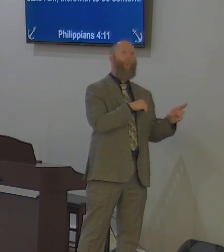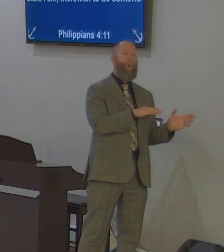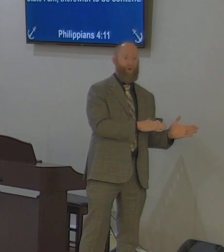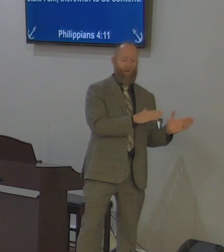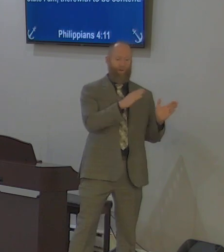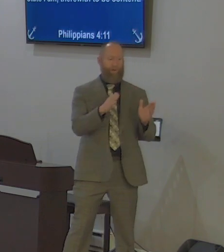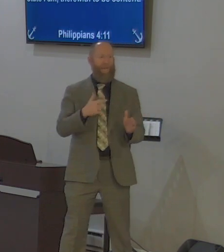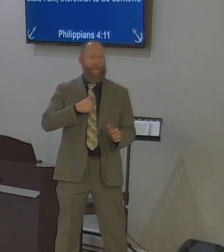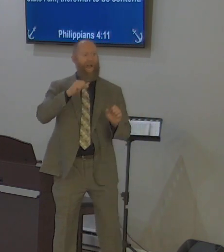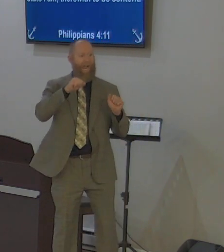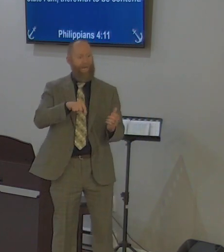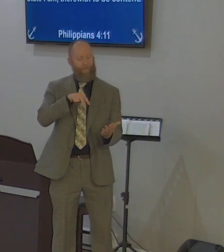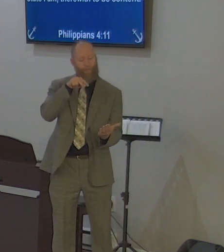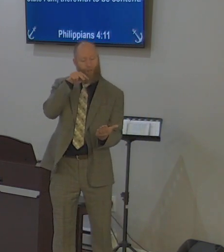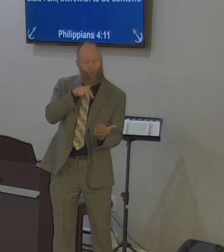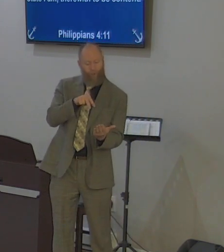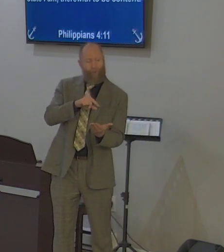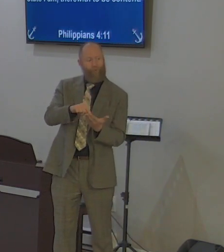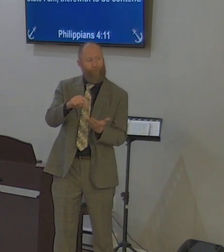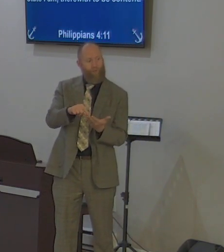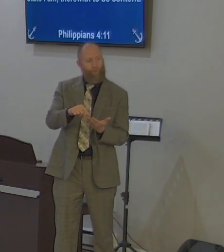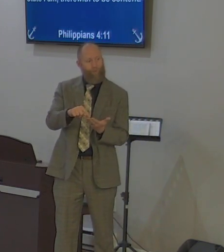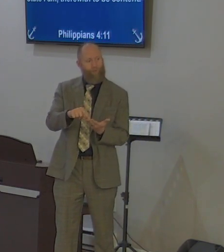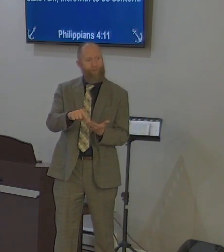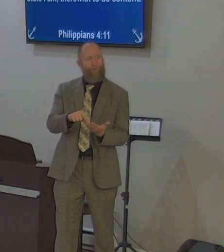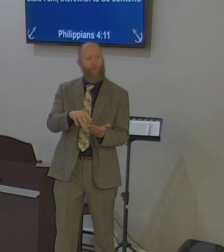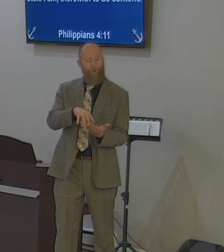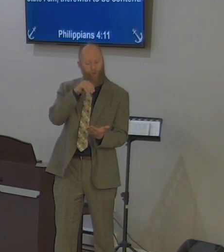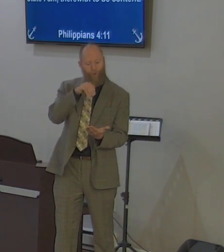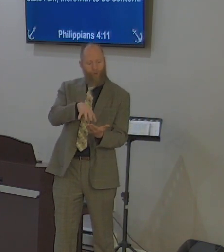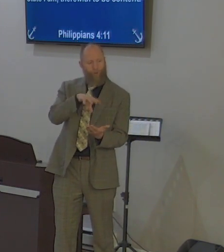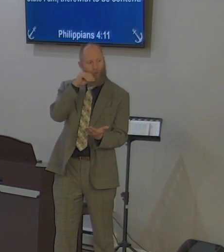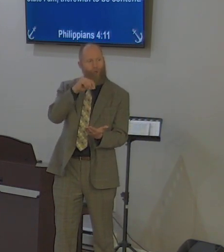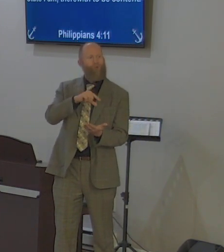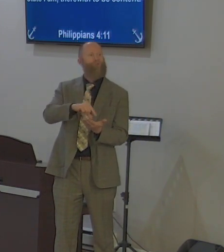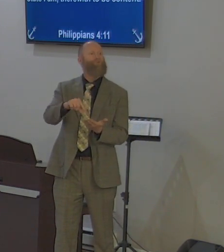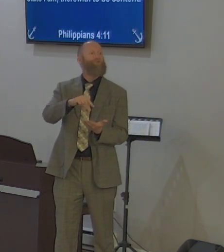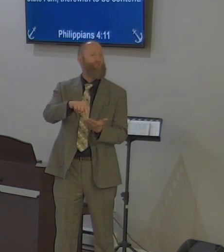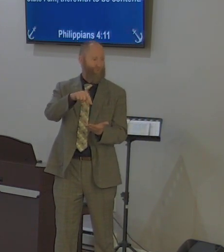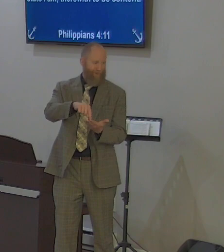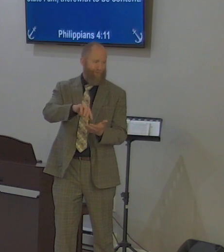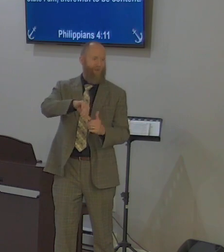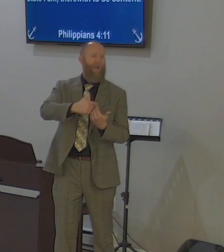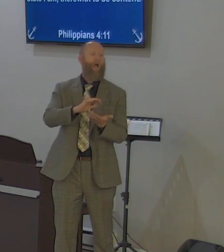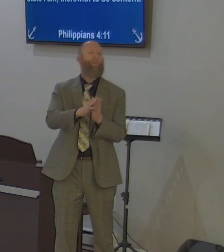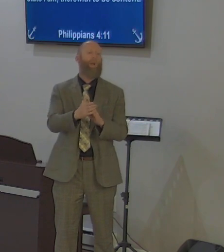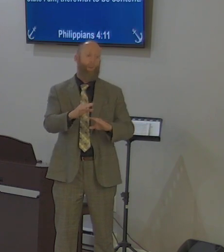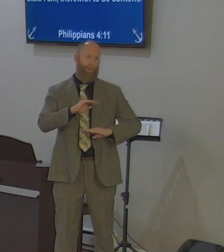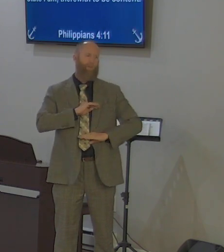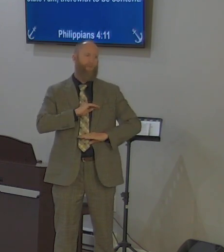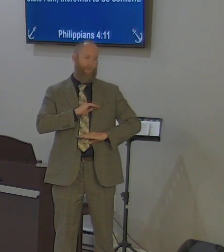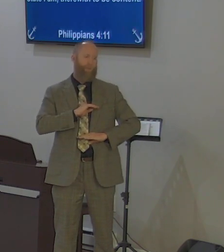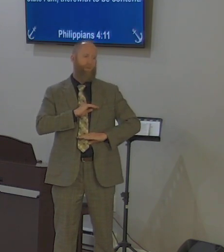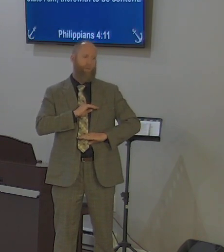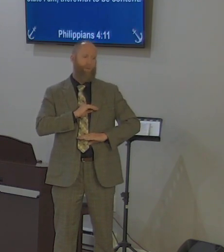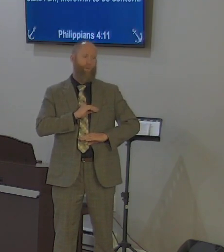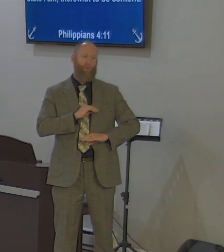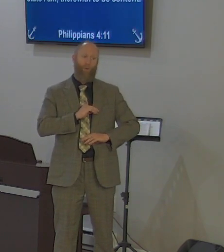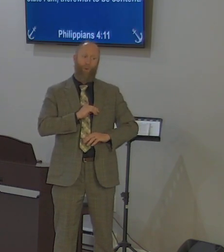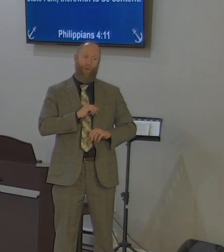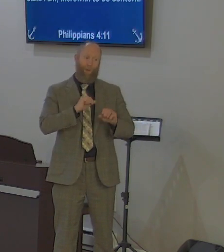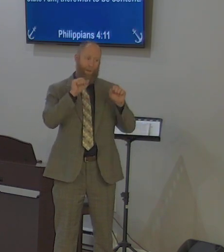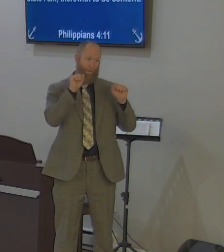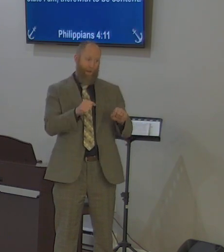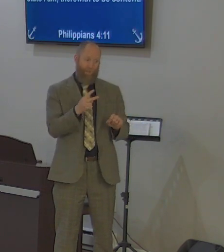We can either learn by appropriating truth so that we're prepared when we go into difficult things, or we'll learn them in the midst of difficult